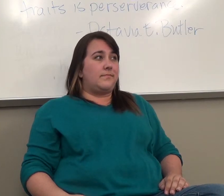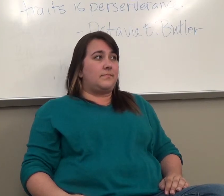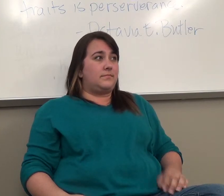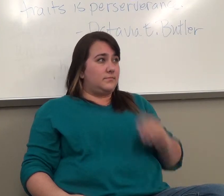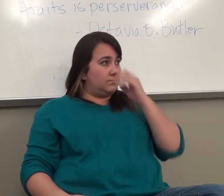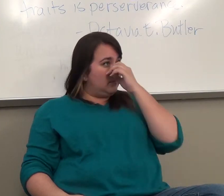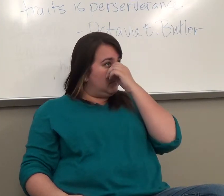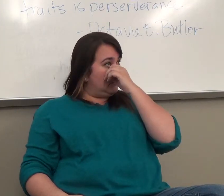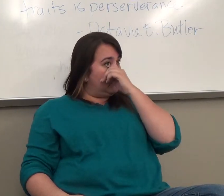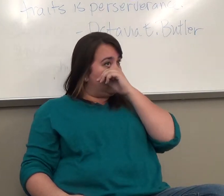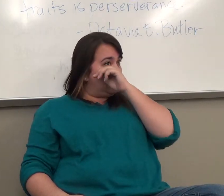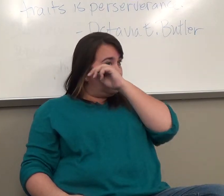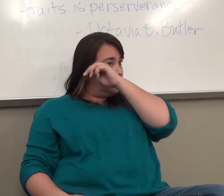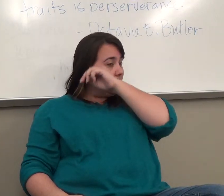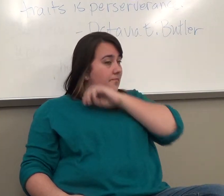3. Does that make sense?